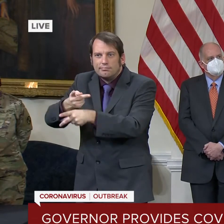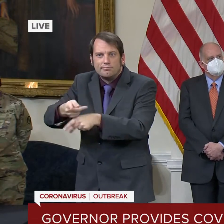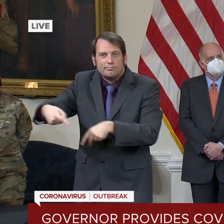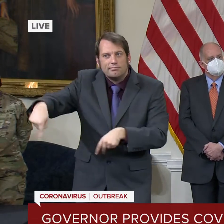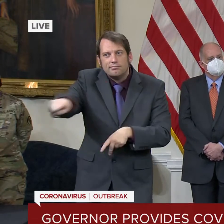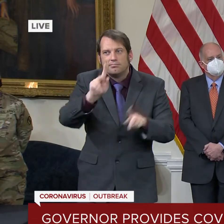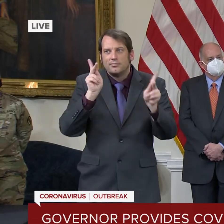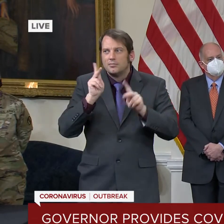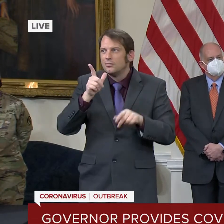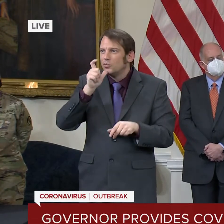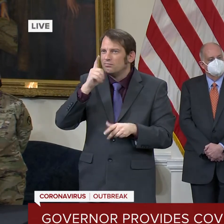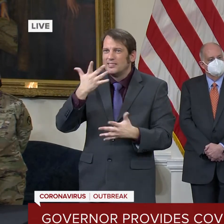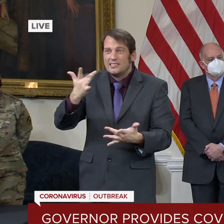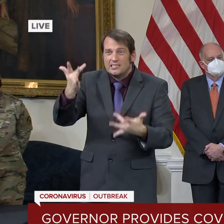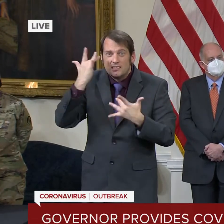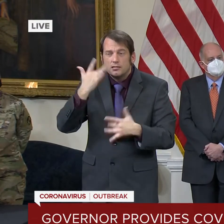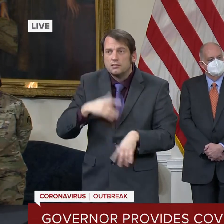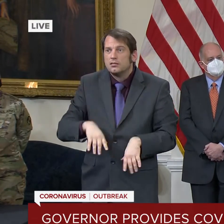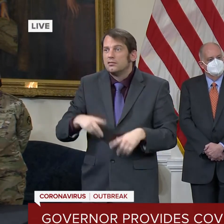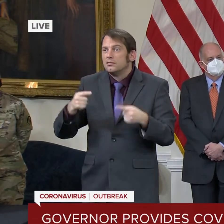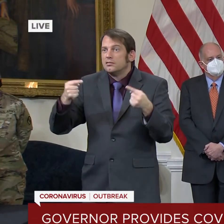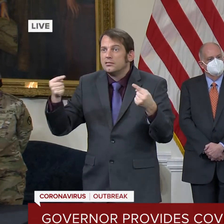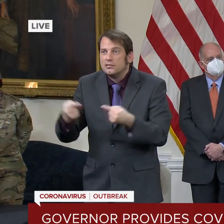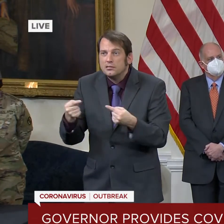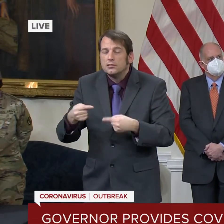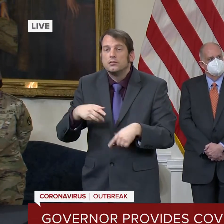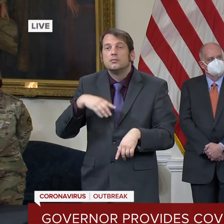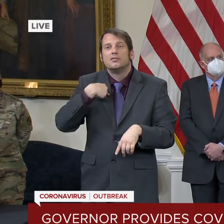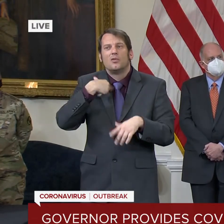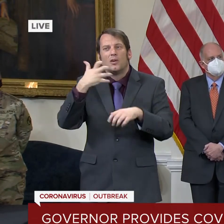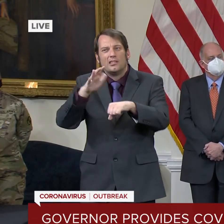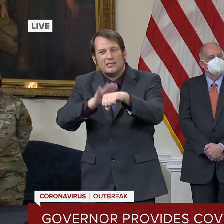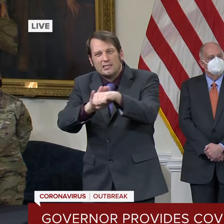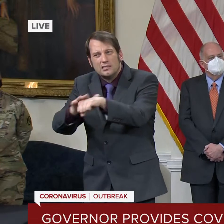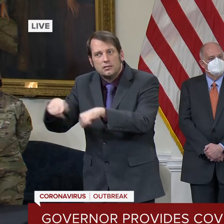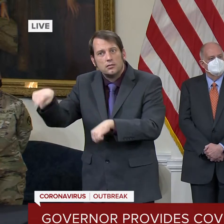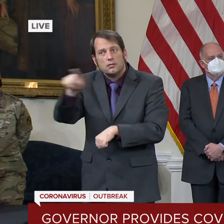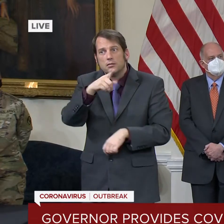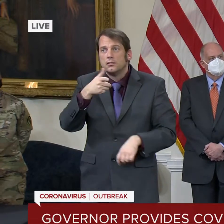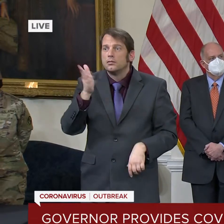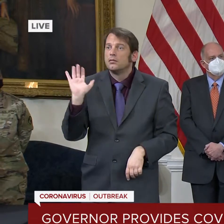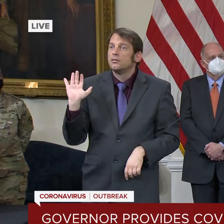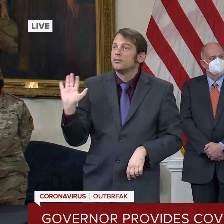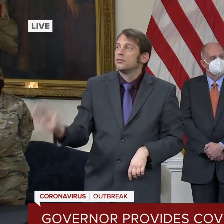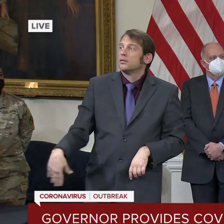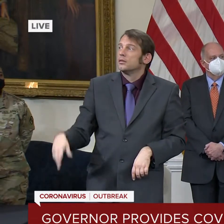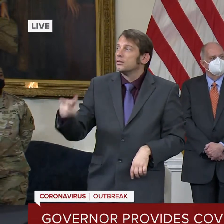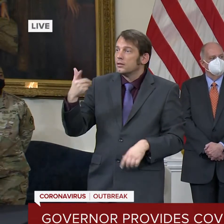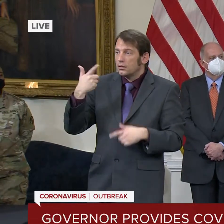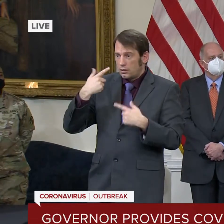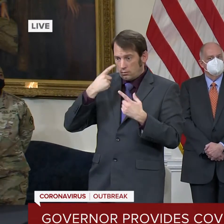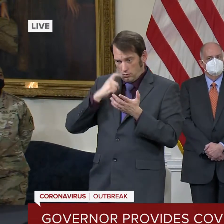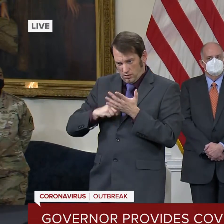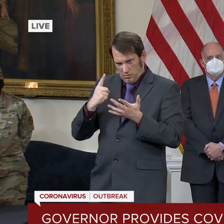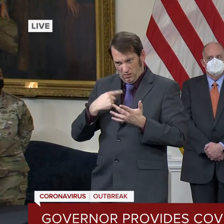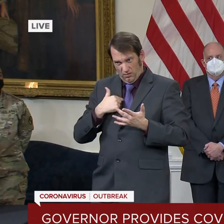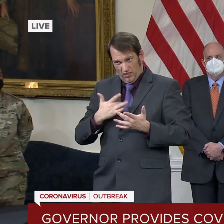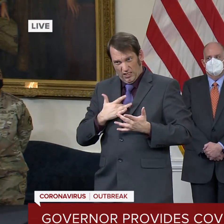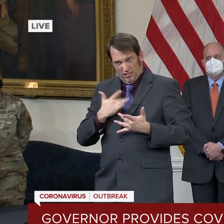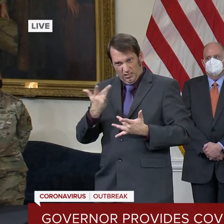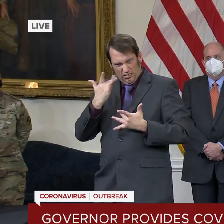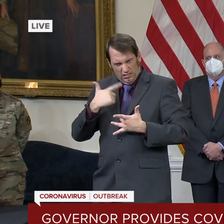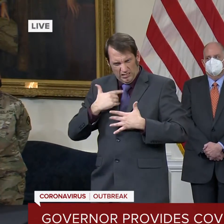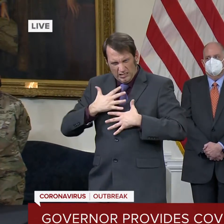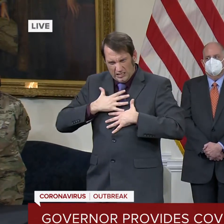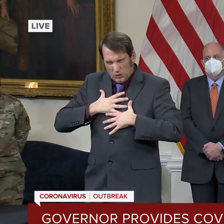With that, I reiterate, do not ignore important symptoms, things like chest pain, shortness of breath, or